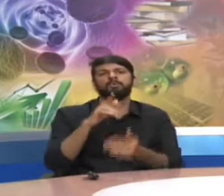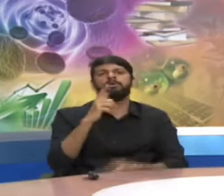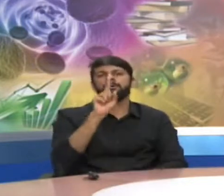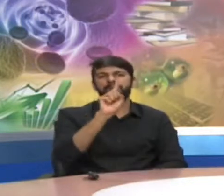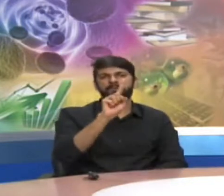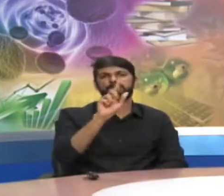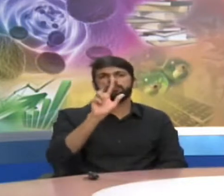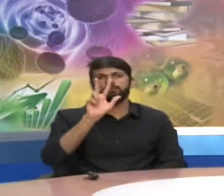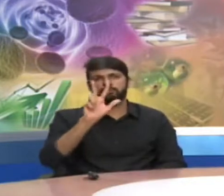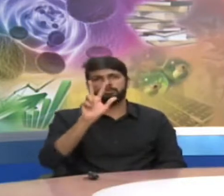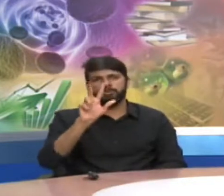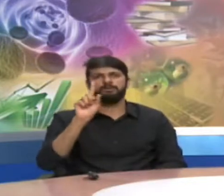the rhinoceros.